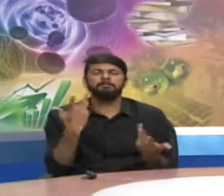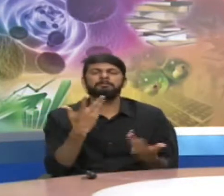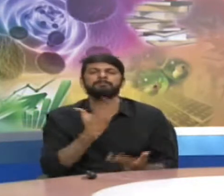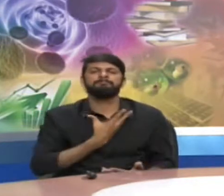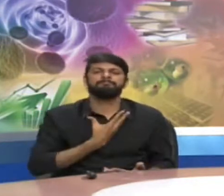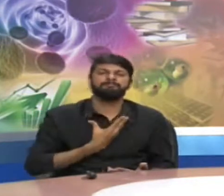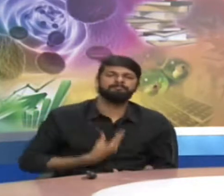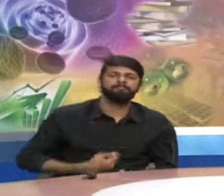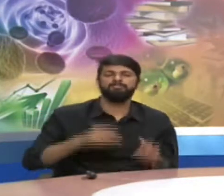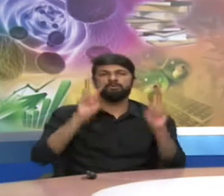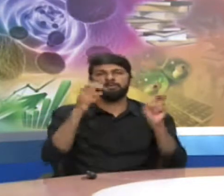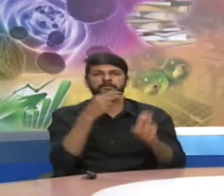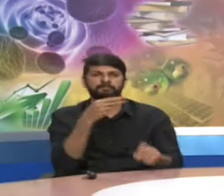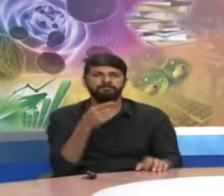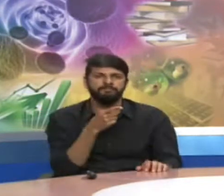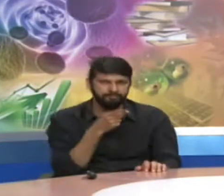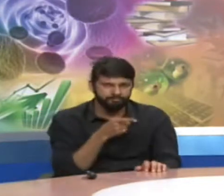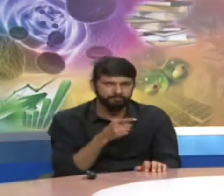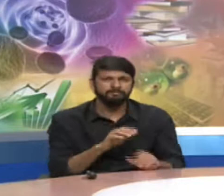Princess is the